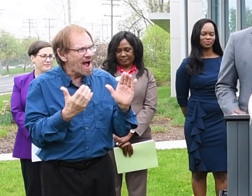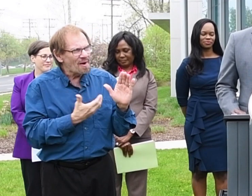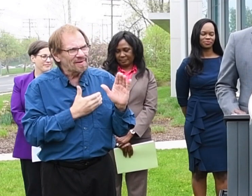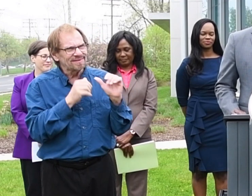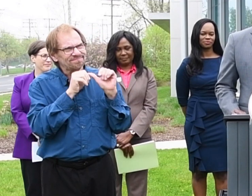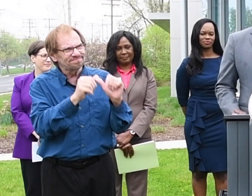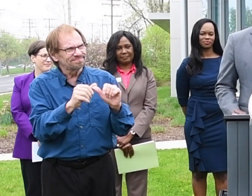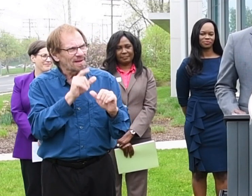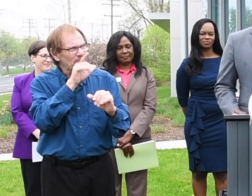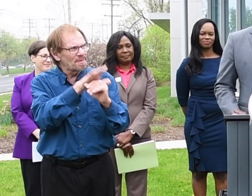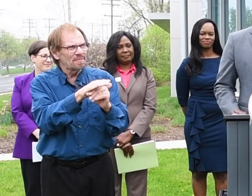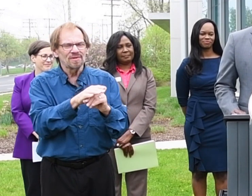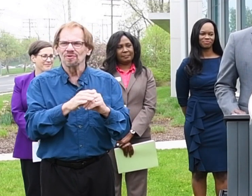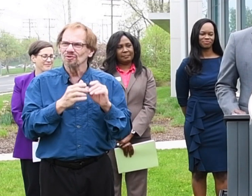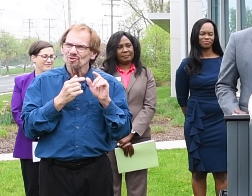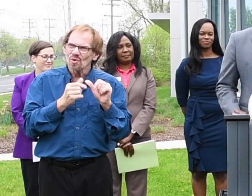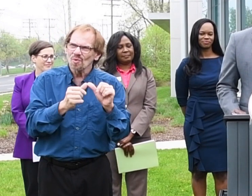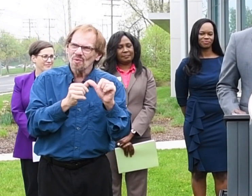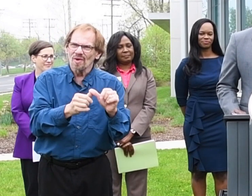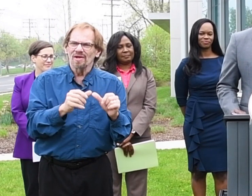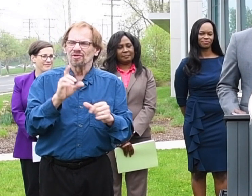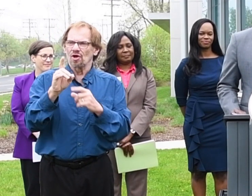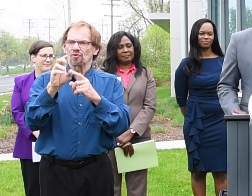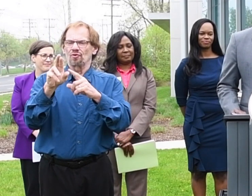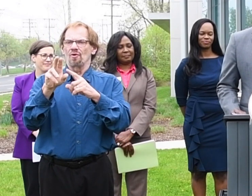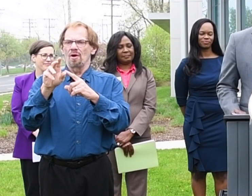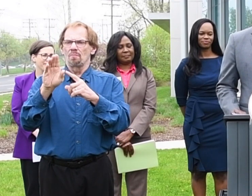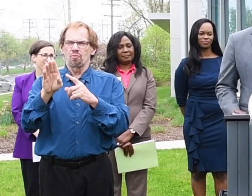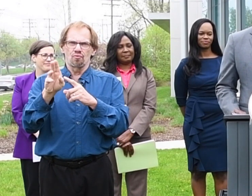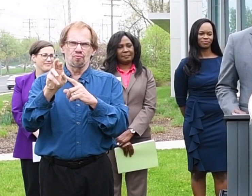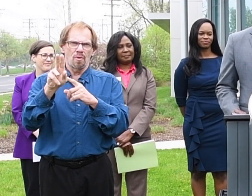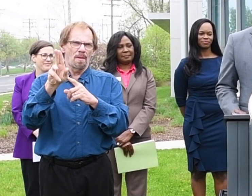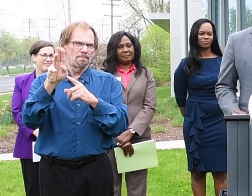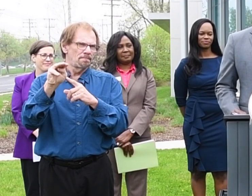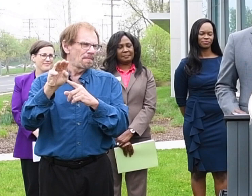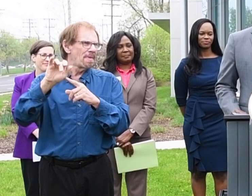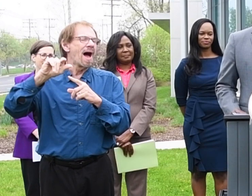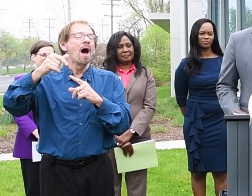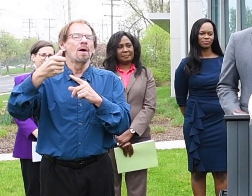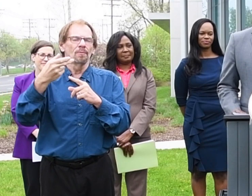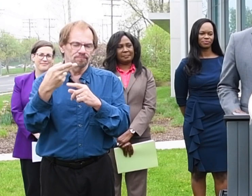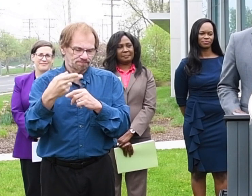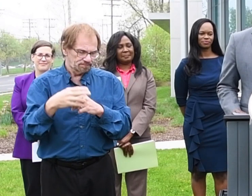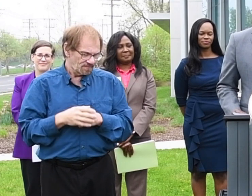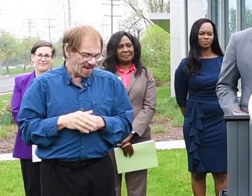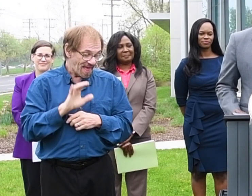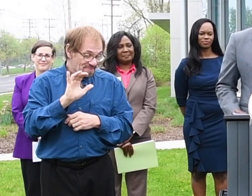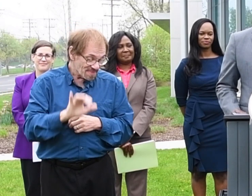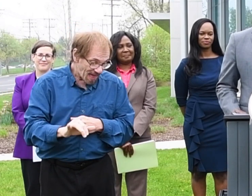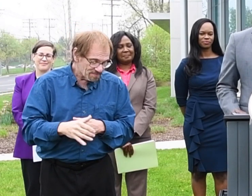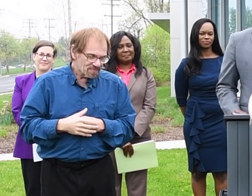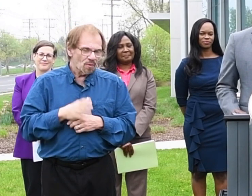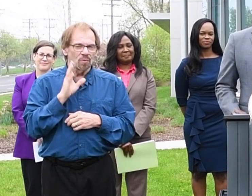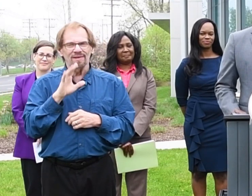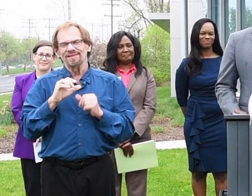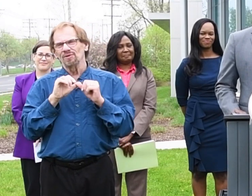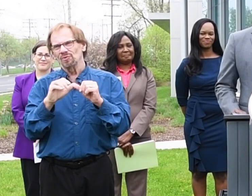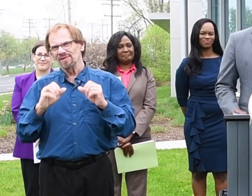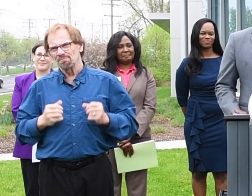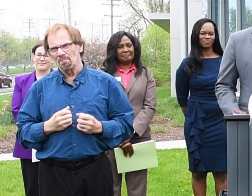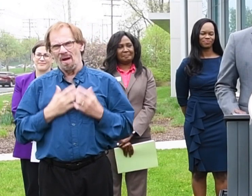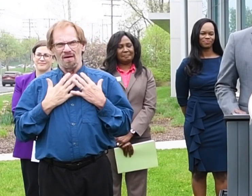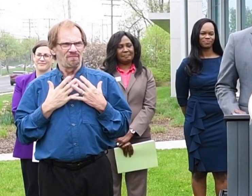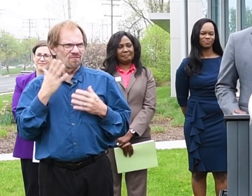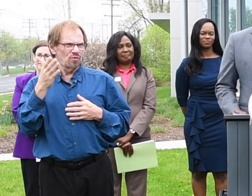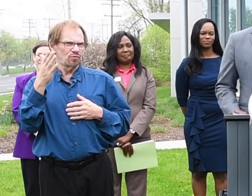Dr. Brumbaugh and the history of Elkridge continue to inspire and educate future generations. We extend